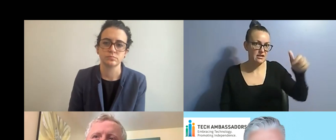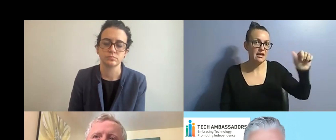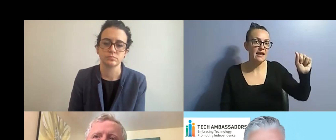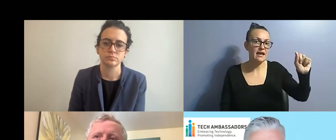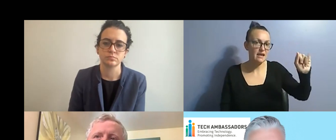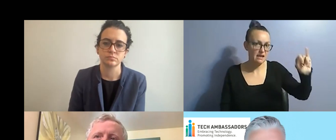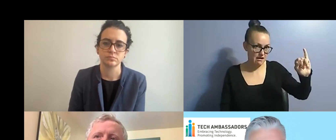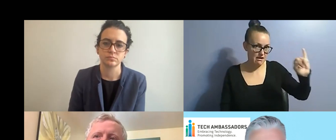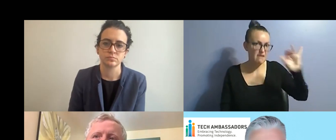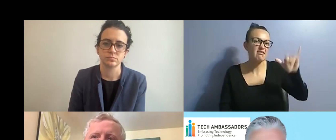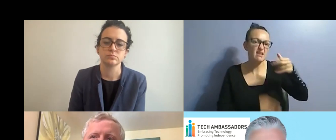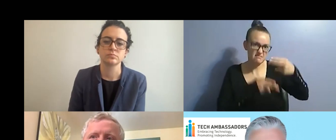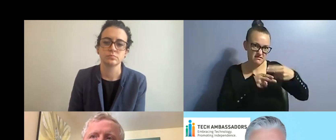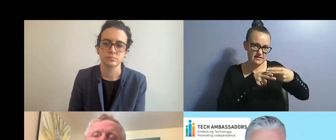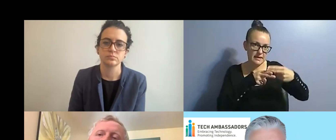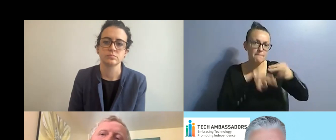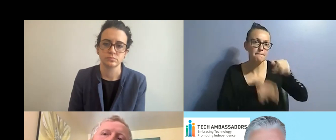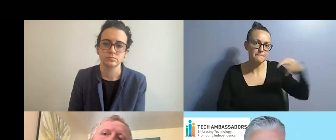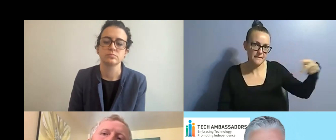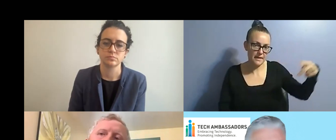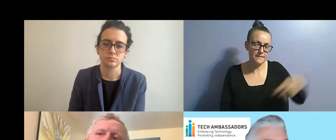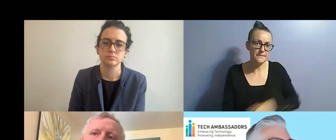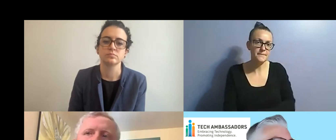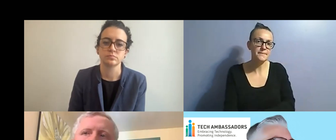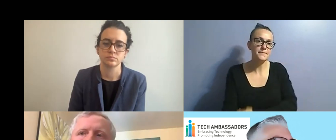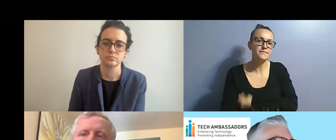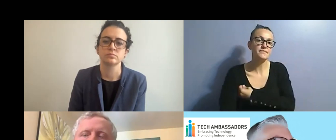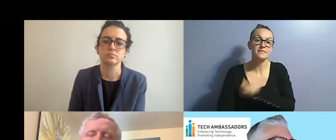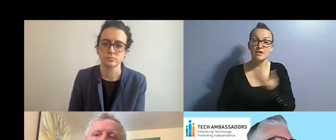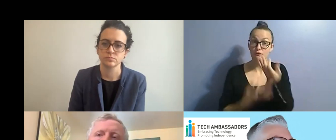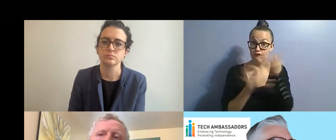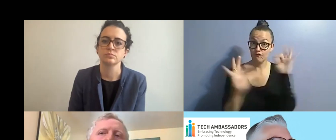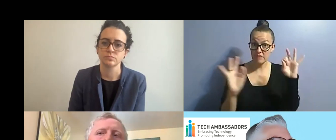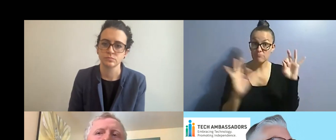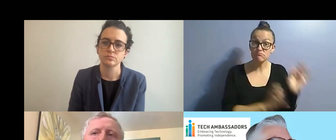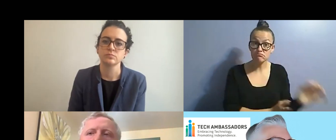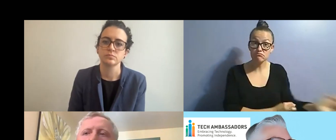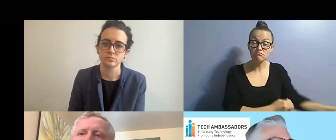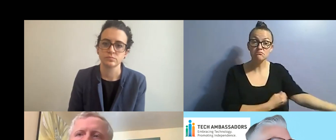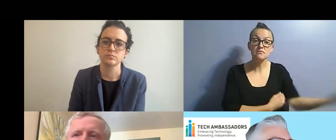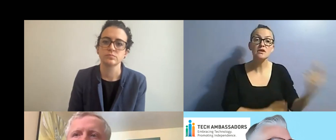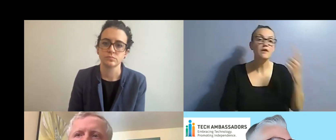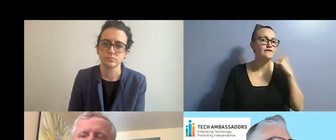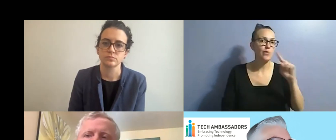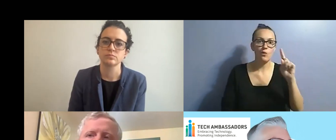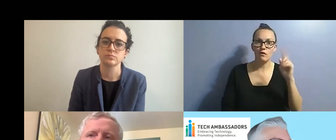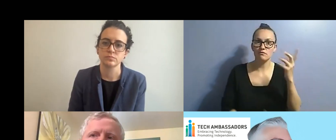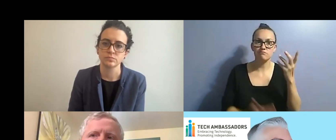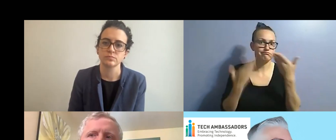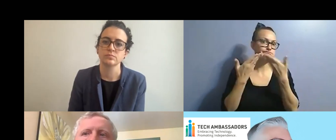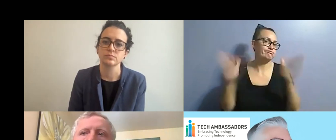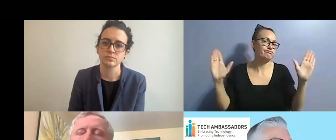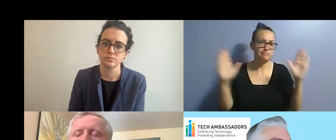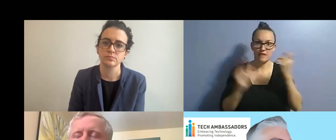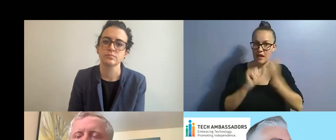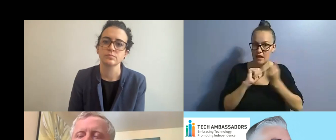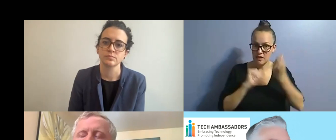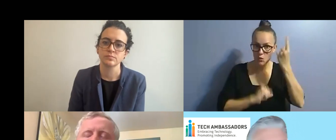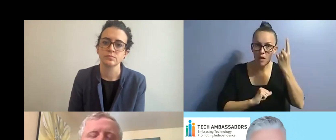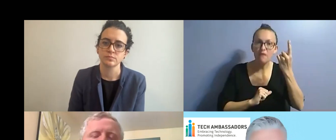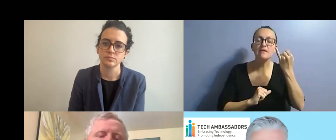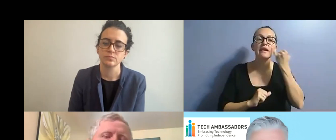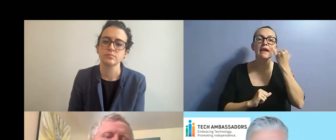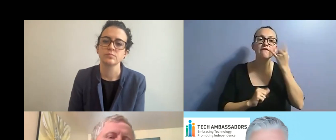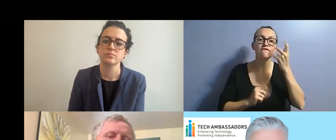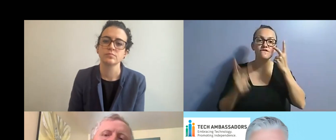SEEING-AI app. And Right. that's a free app for anyone that is visually